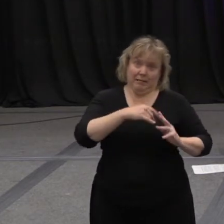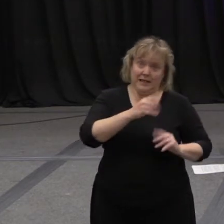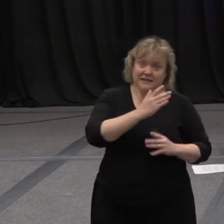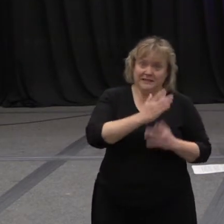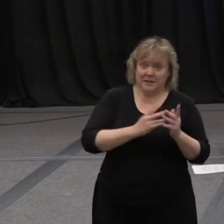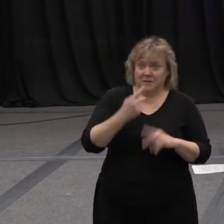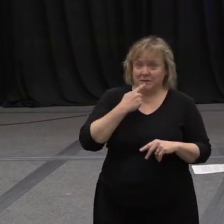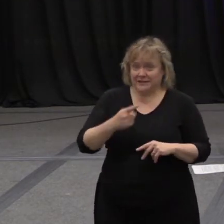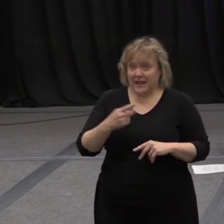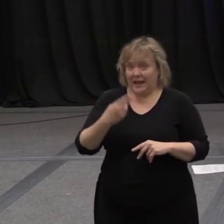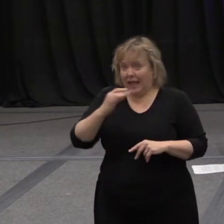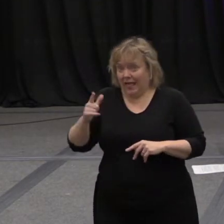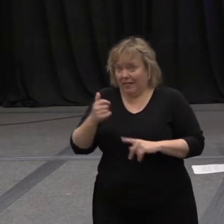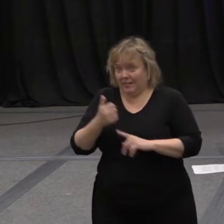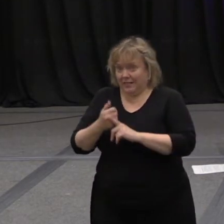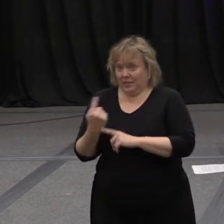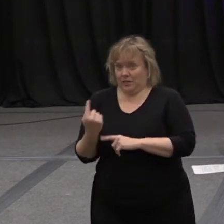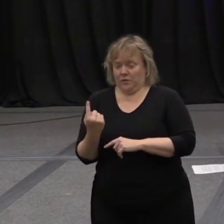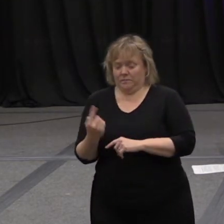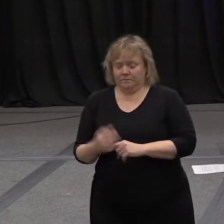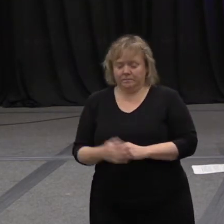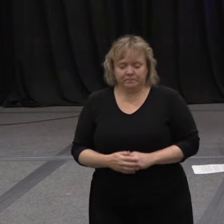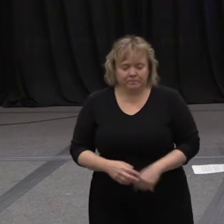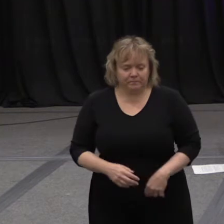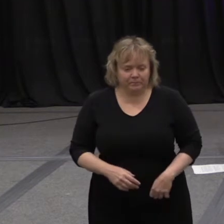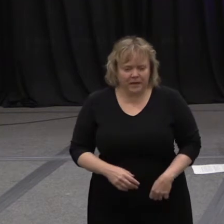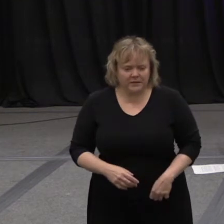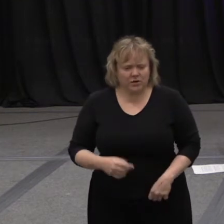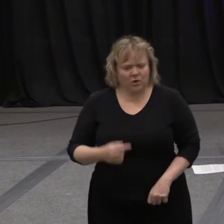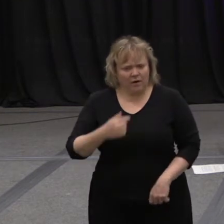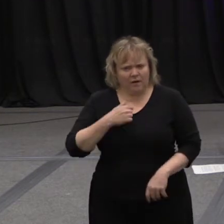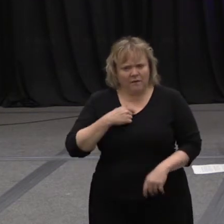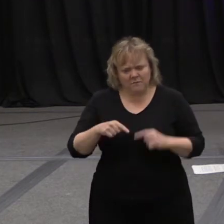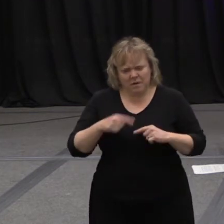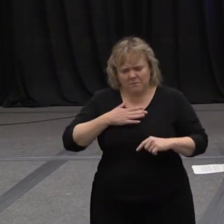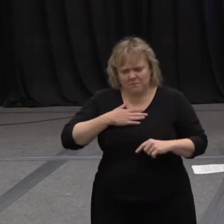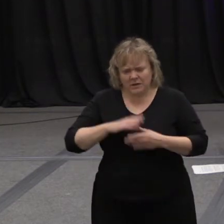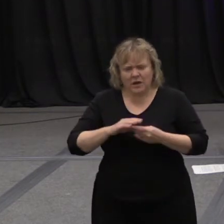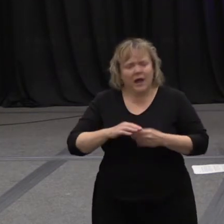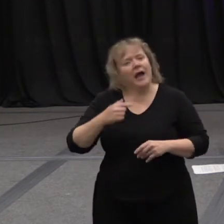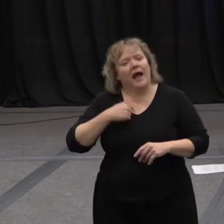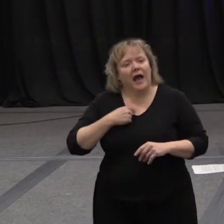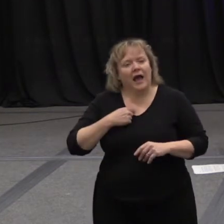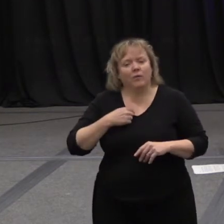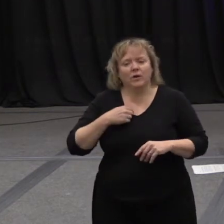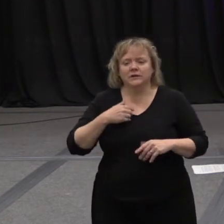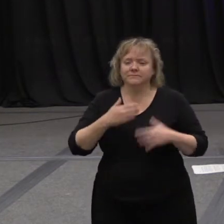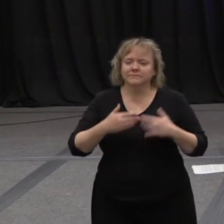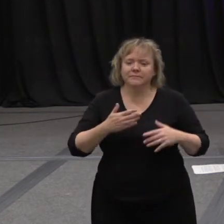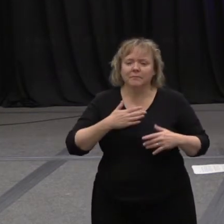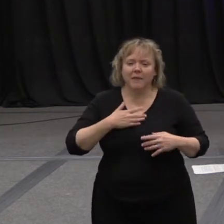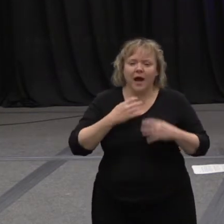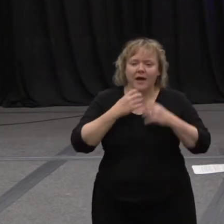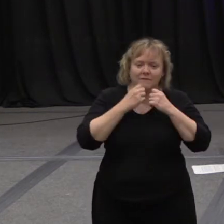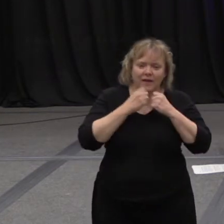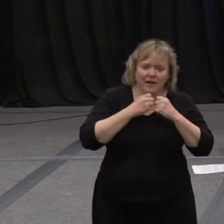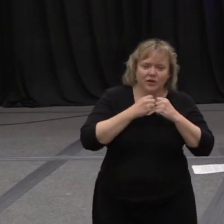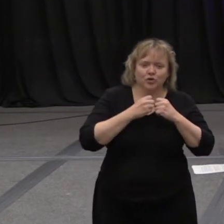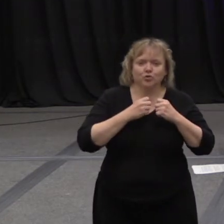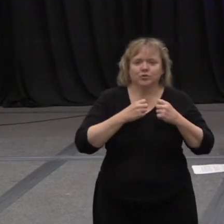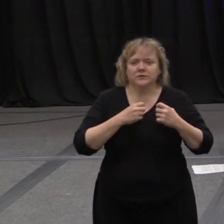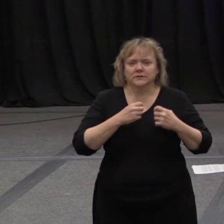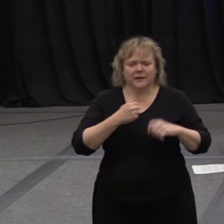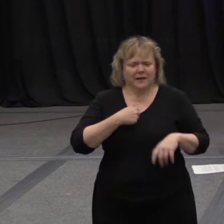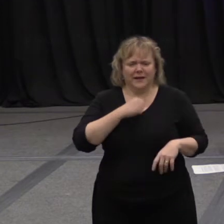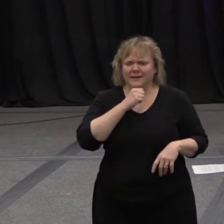So when I was trying to align my behavior with my values, my value was, I'm not a monogamous person. My behavior was, I was